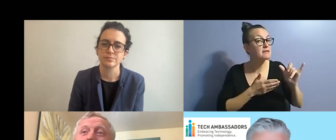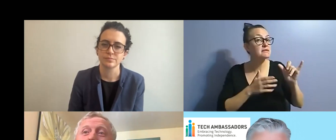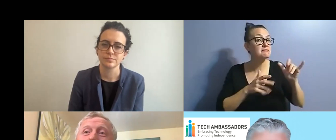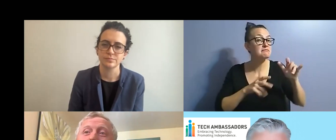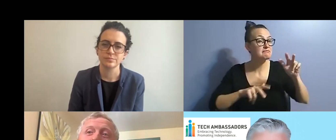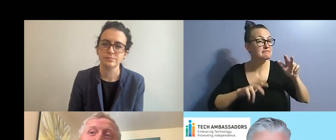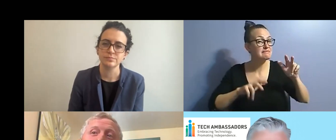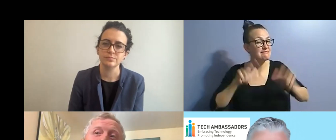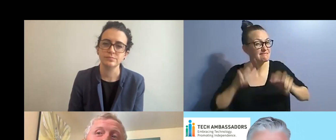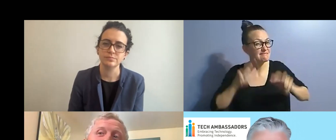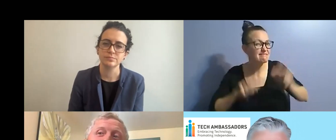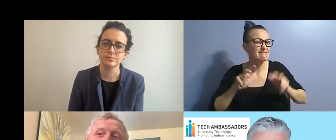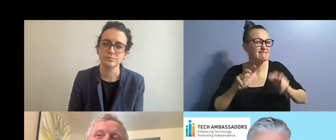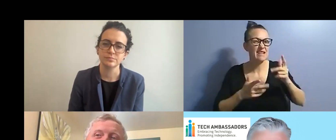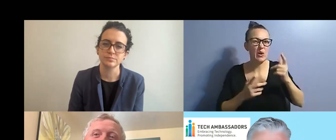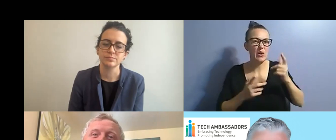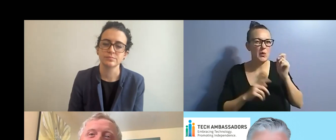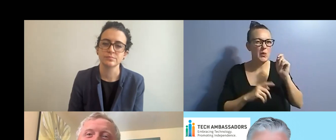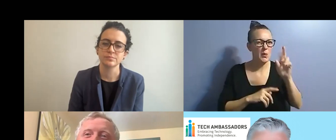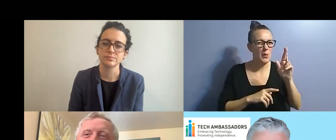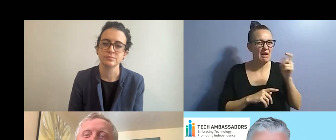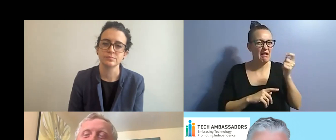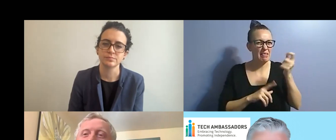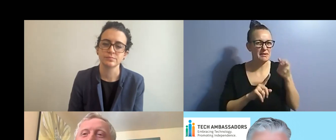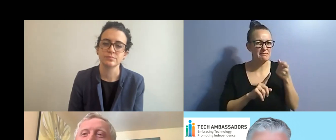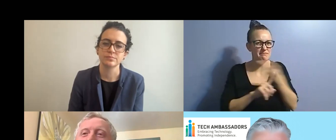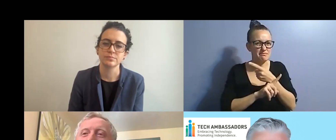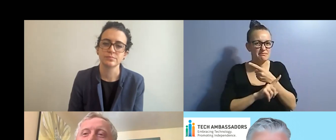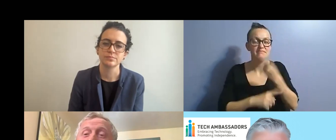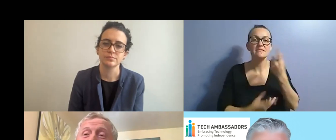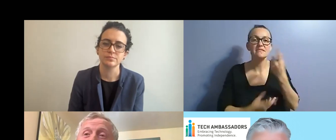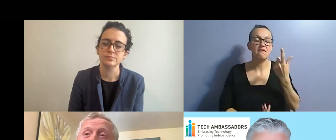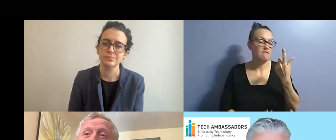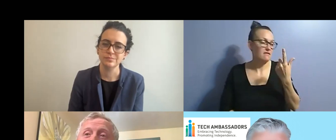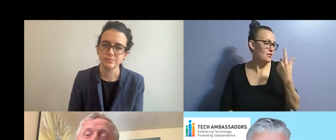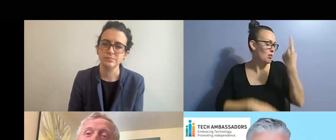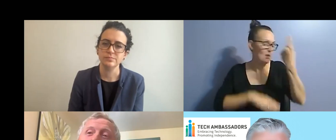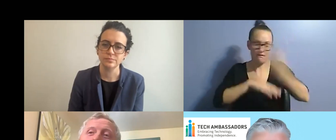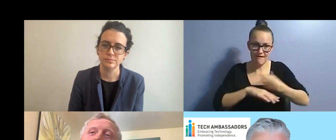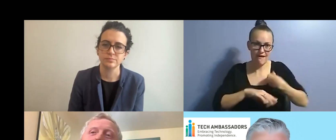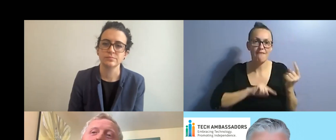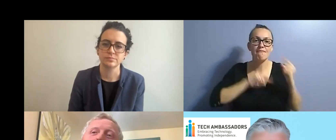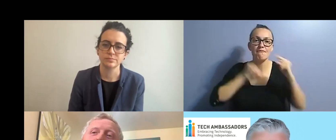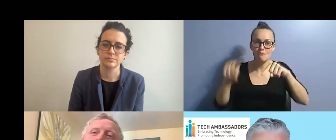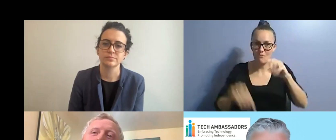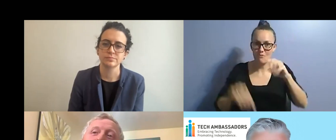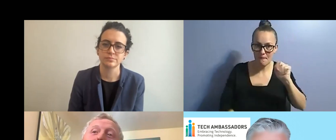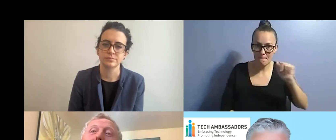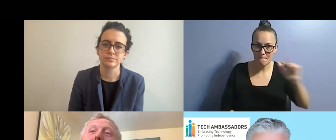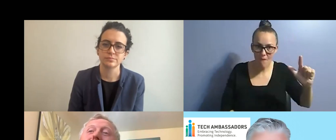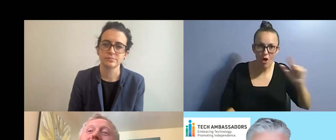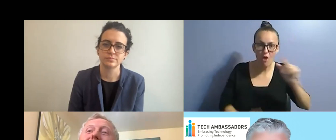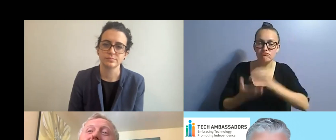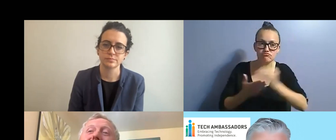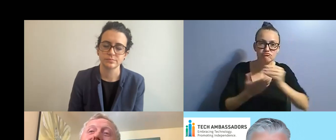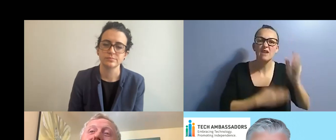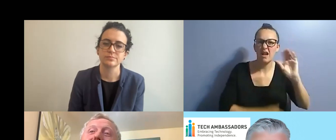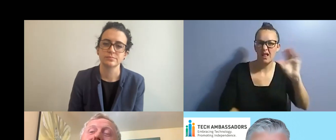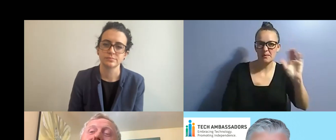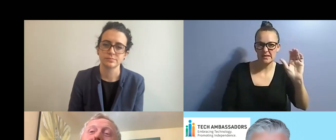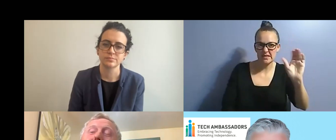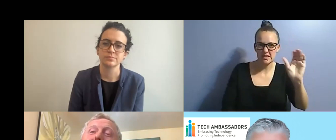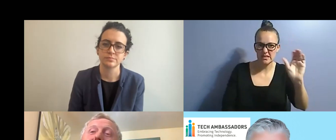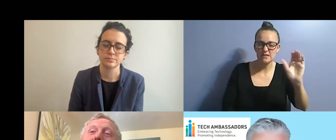bit, because I was sitting at the mall one day and in Columbus,